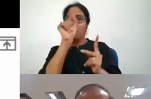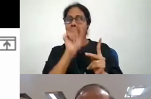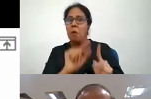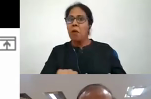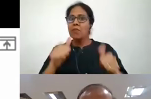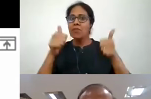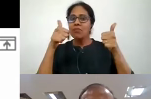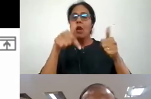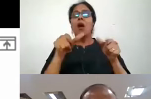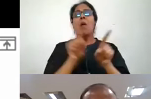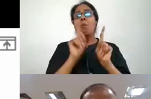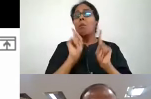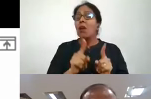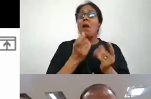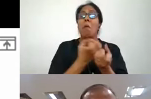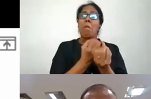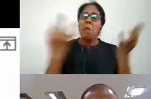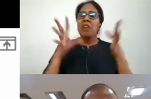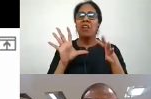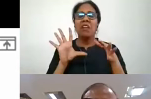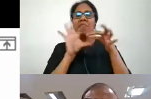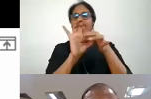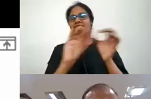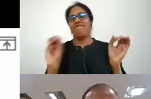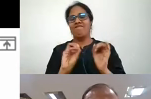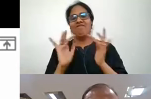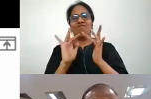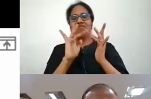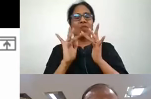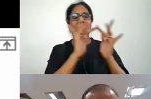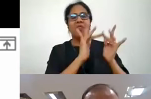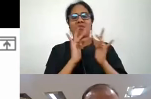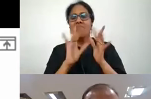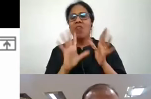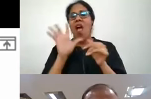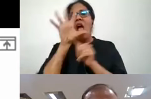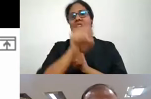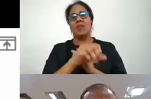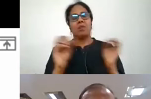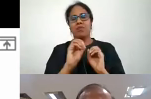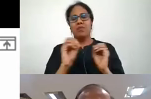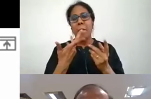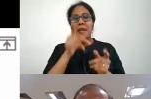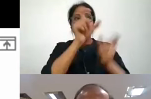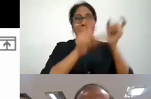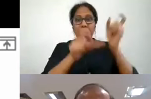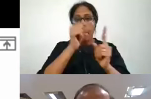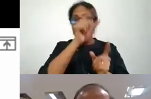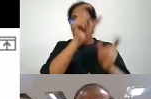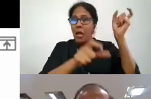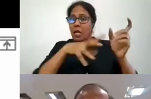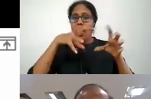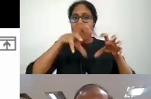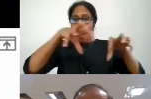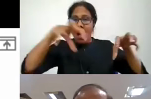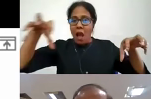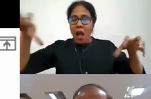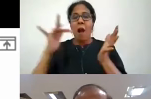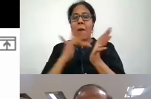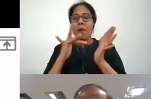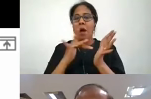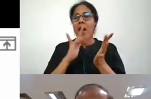unconnected or poorly connected. If you look at the public hotspots in the country, we have just around 0.4 million